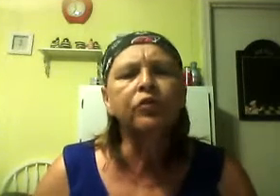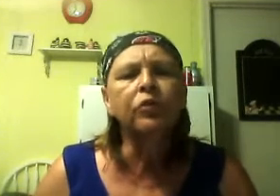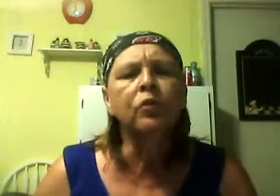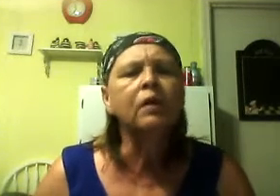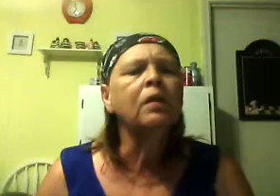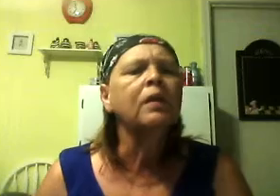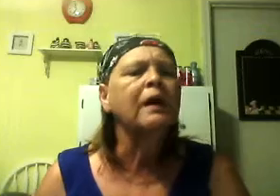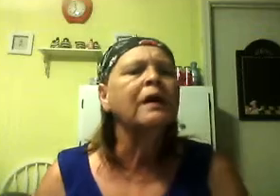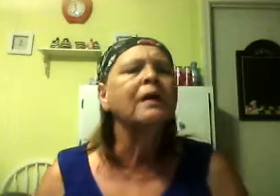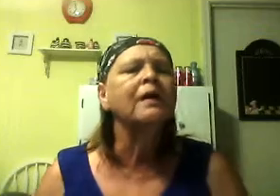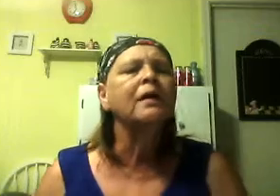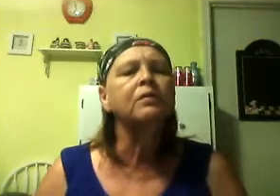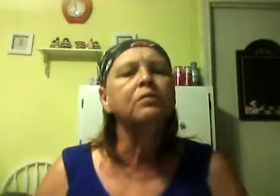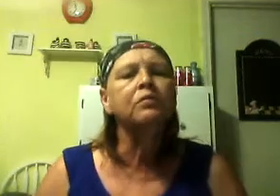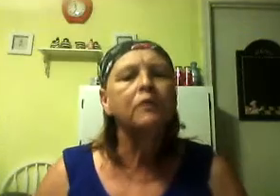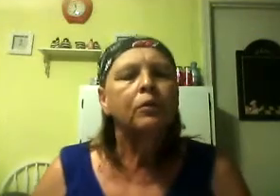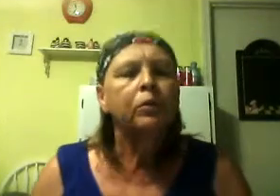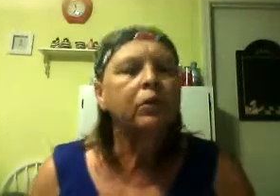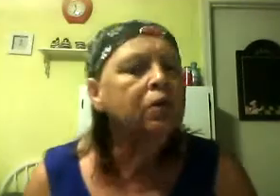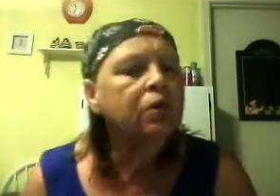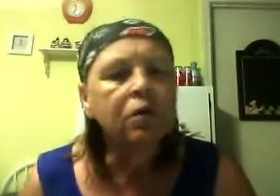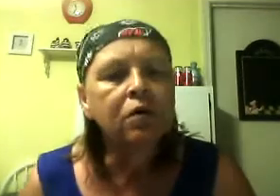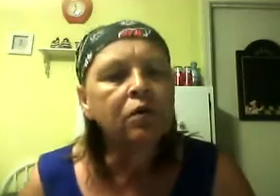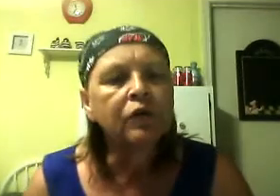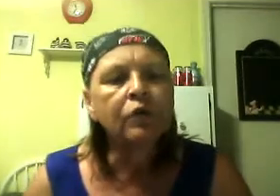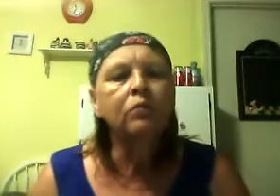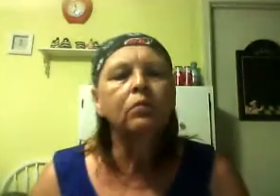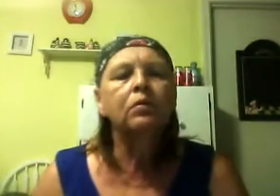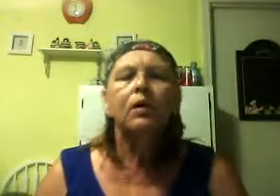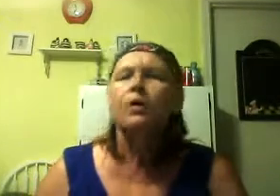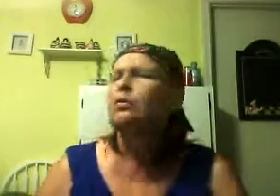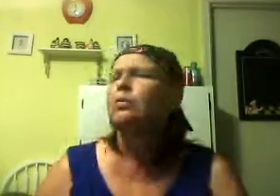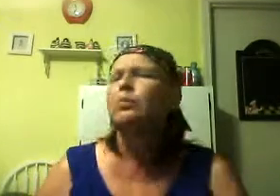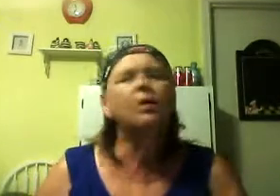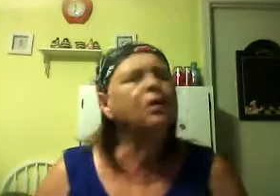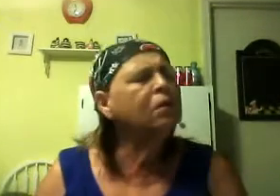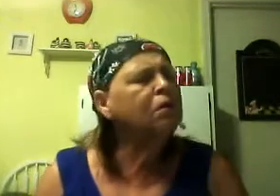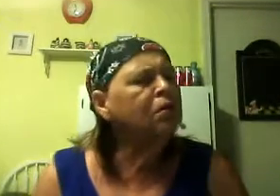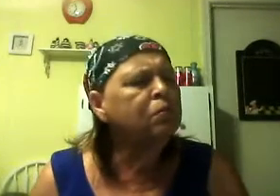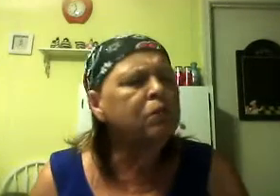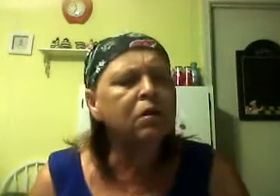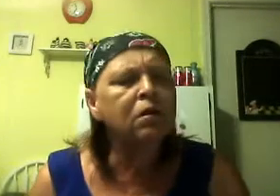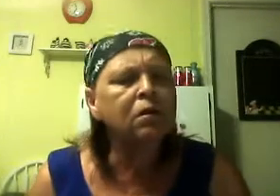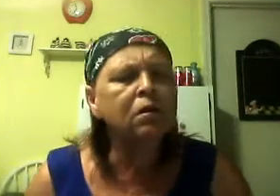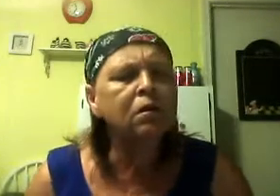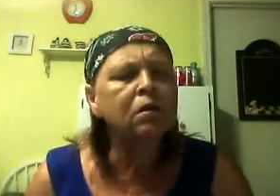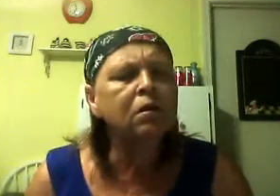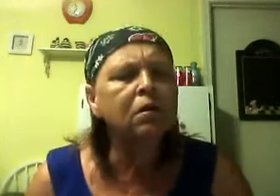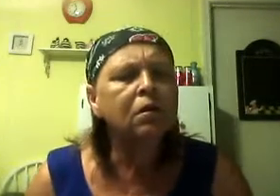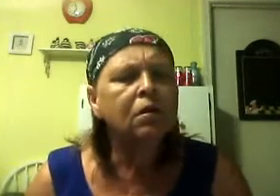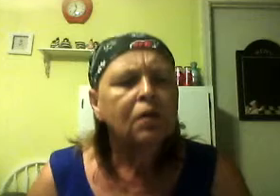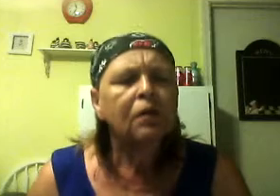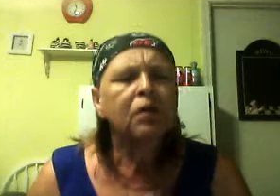so alive. Please don't humiliate me.